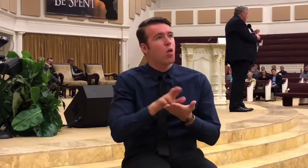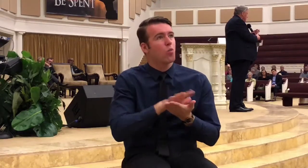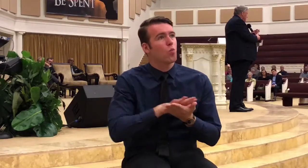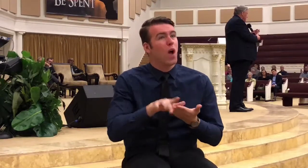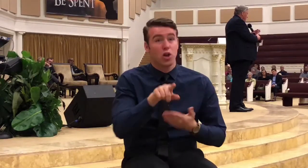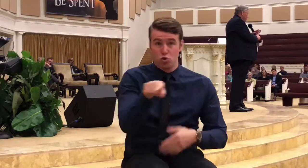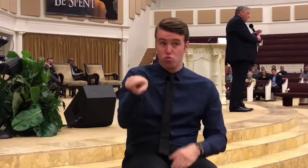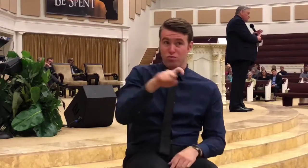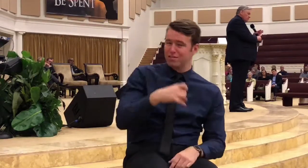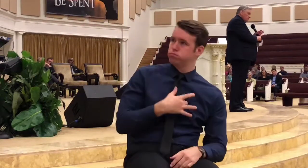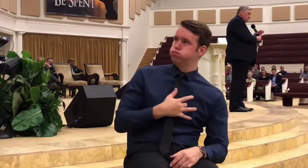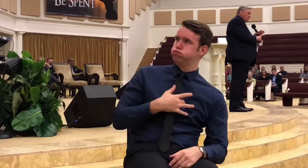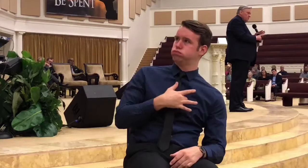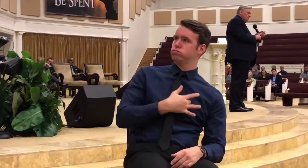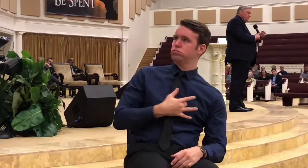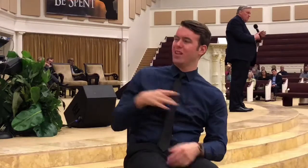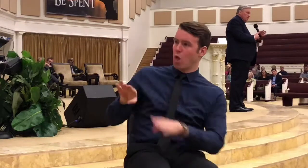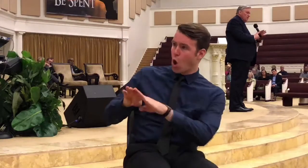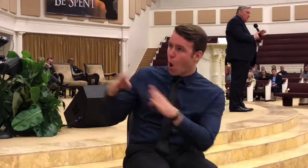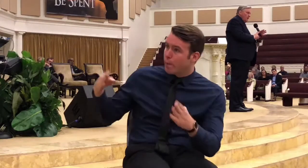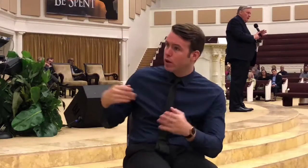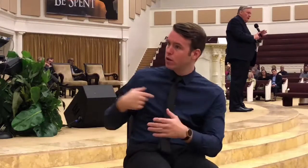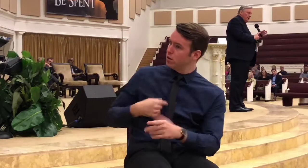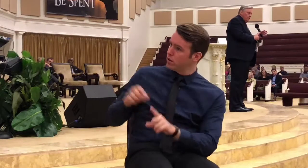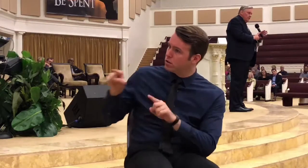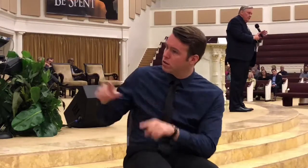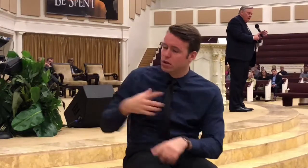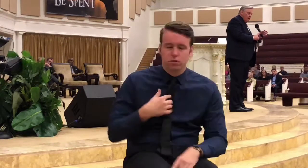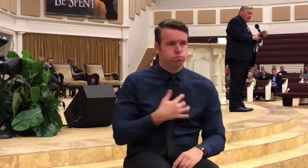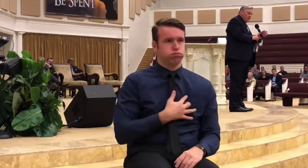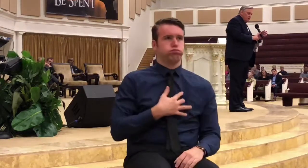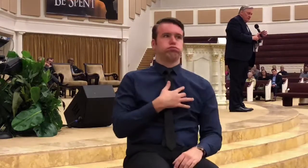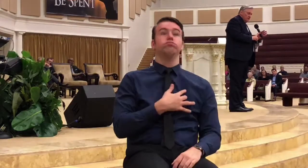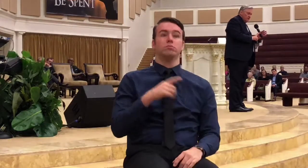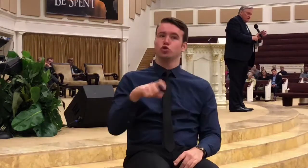righteousness, and keeps the doors open,